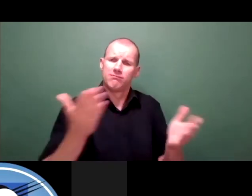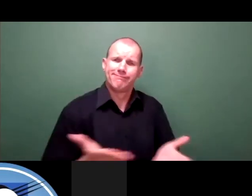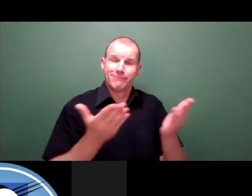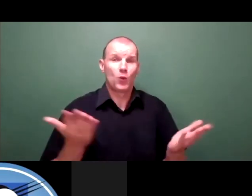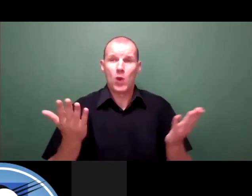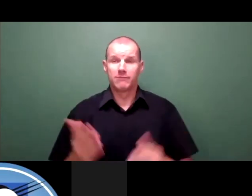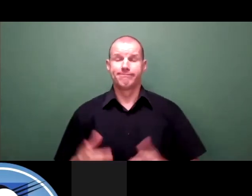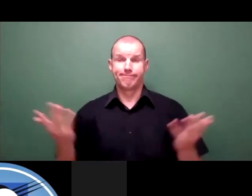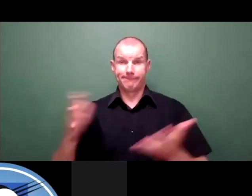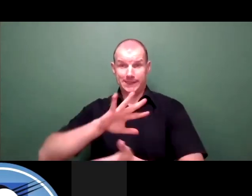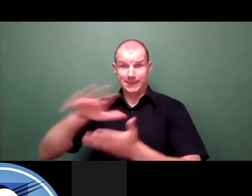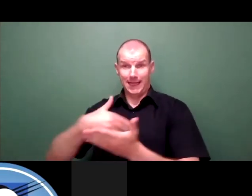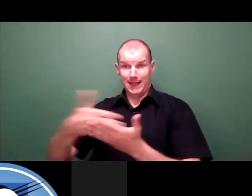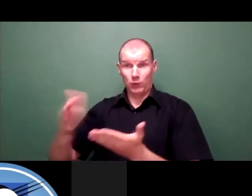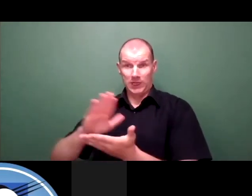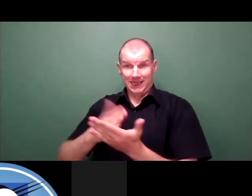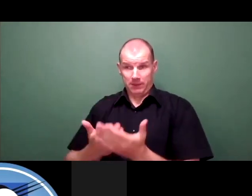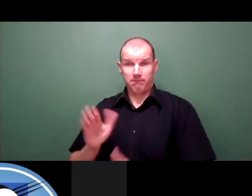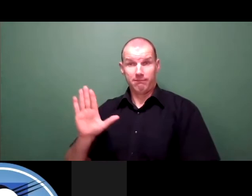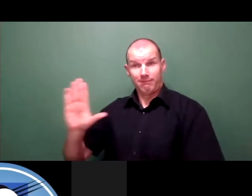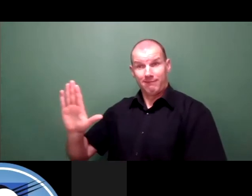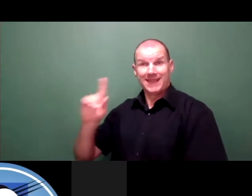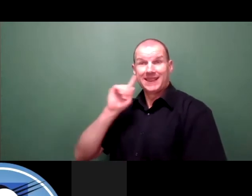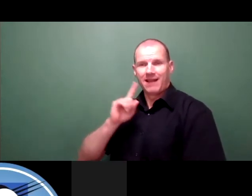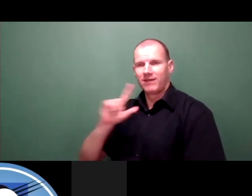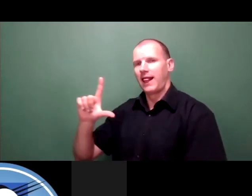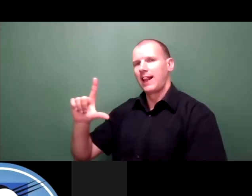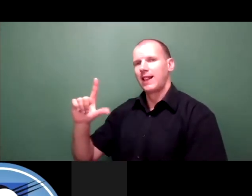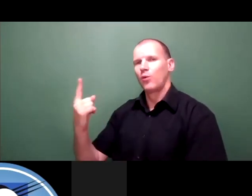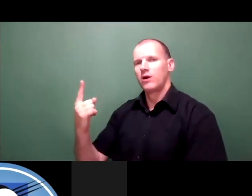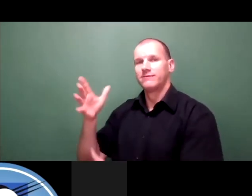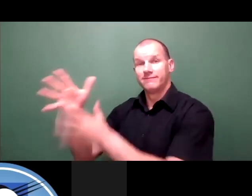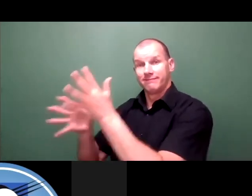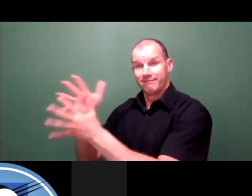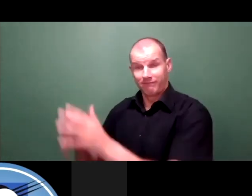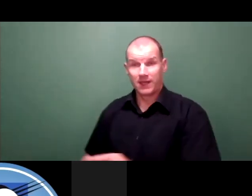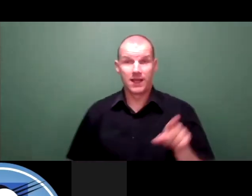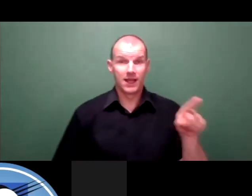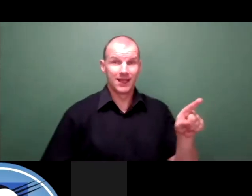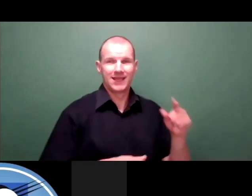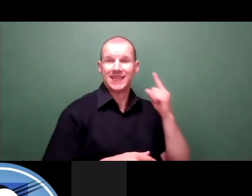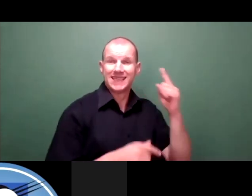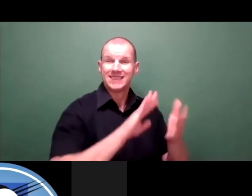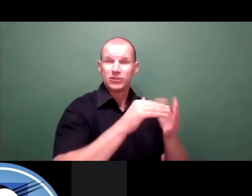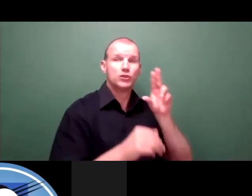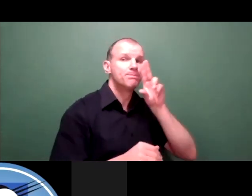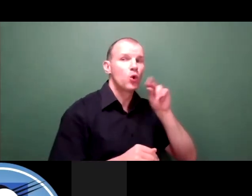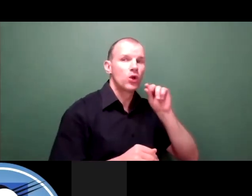are developed and that they are encouraged and given opportunities. So when,